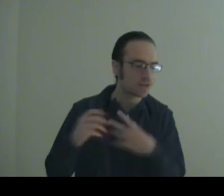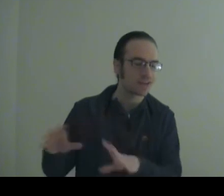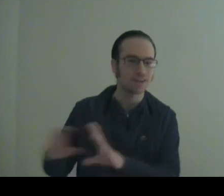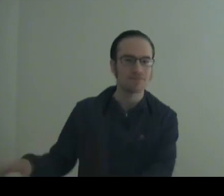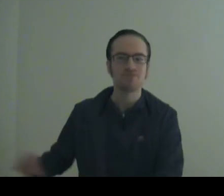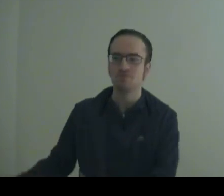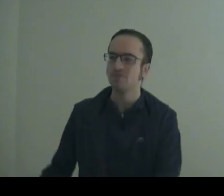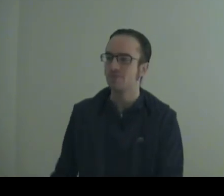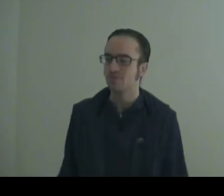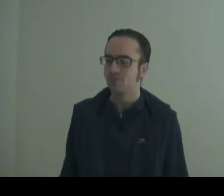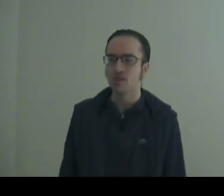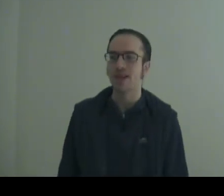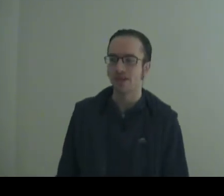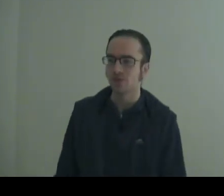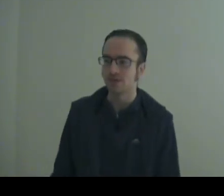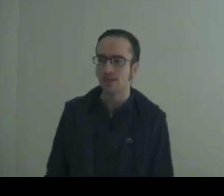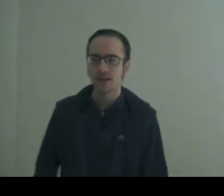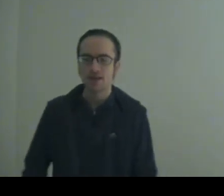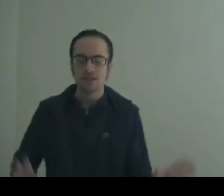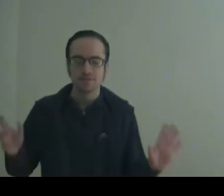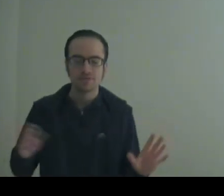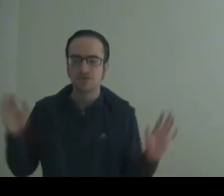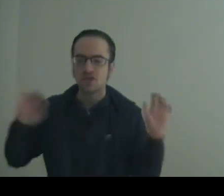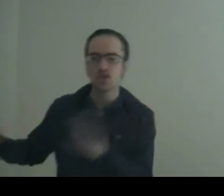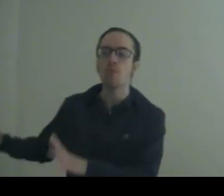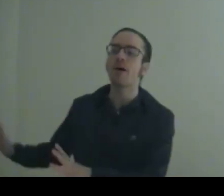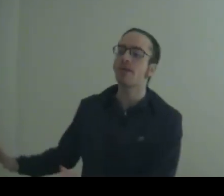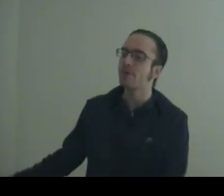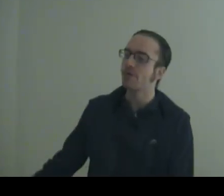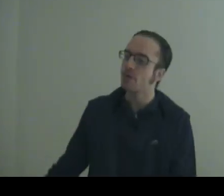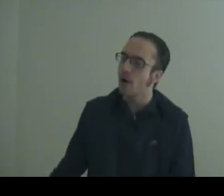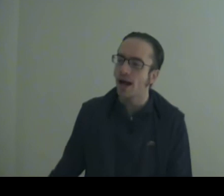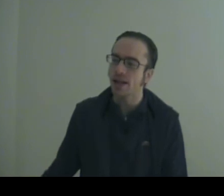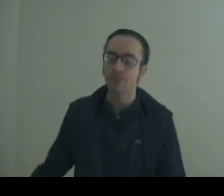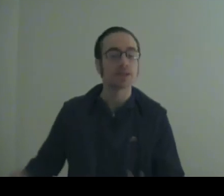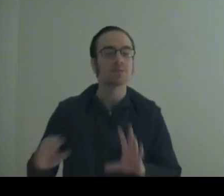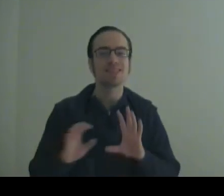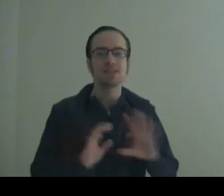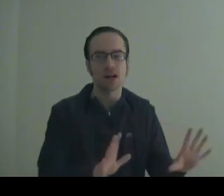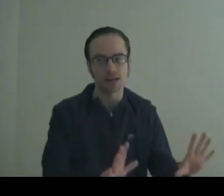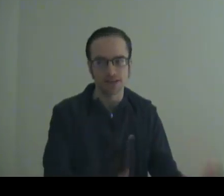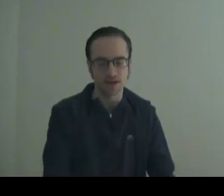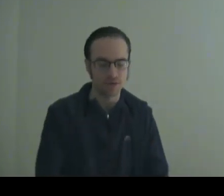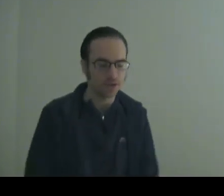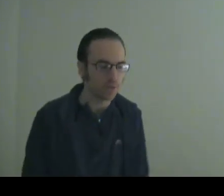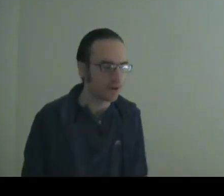going to prevent you. Just don't bother me for a while. I'm going to play solitaire, if you don't